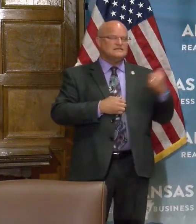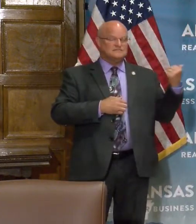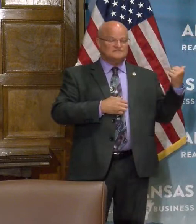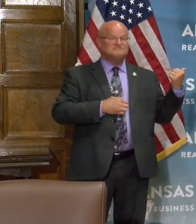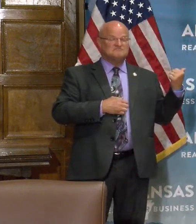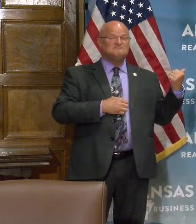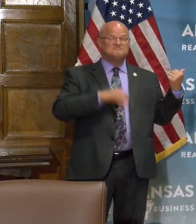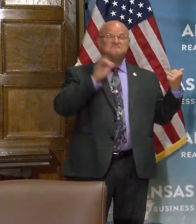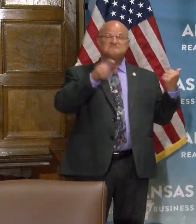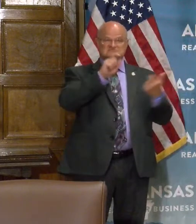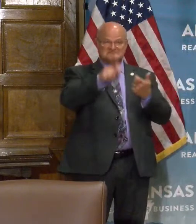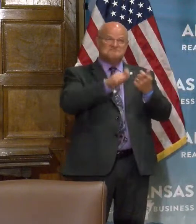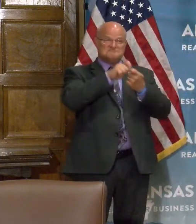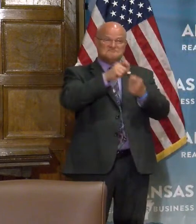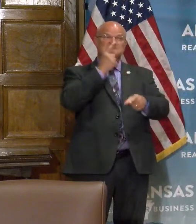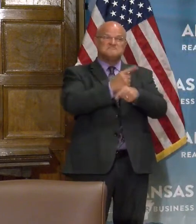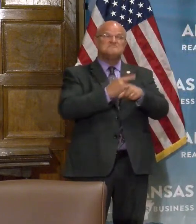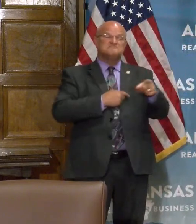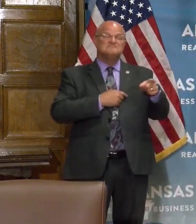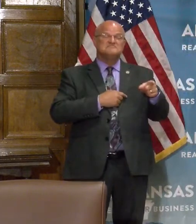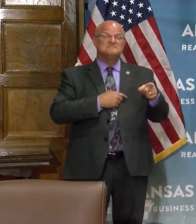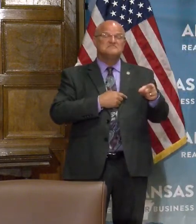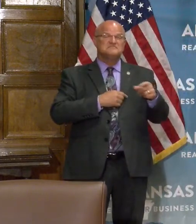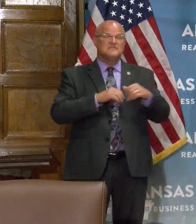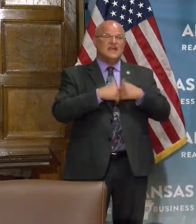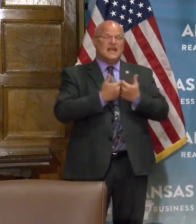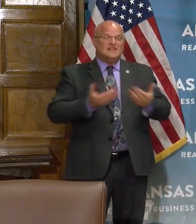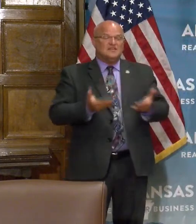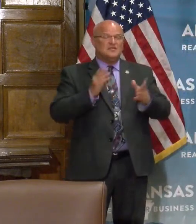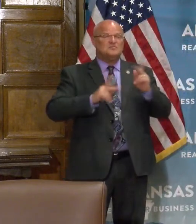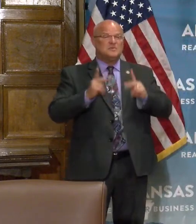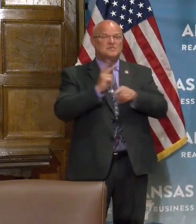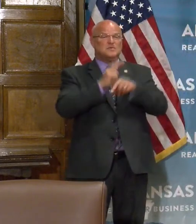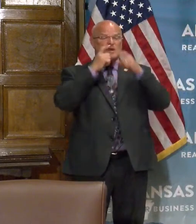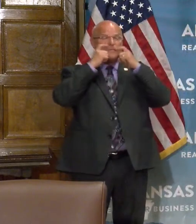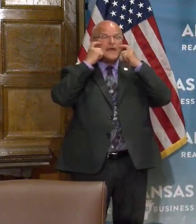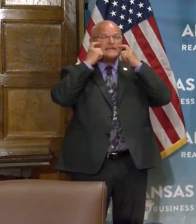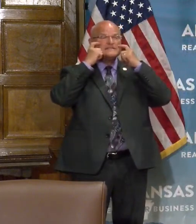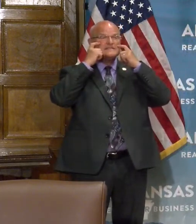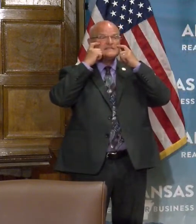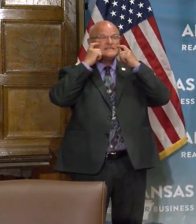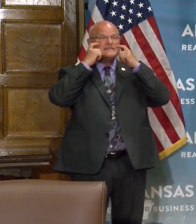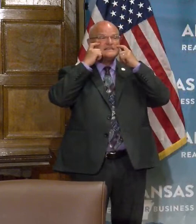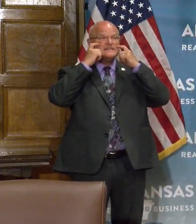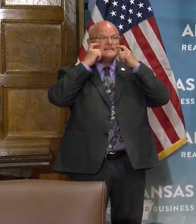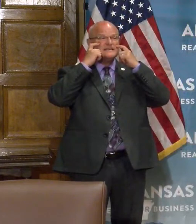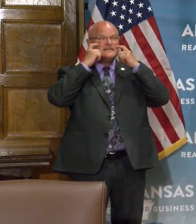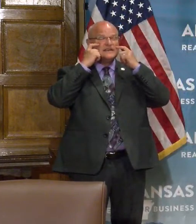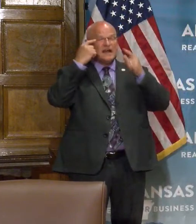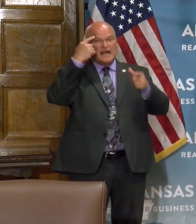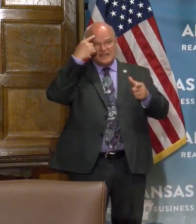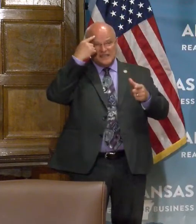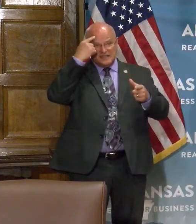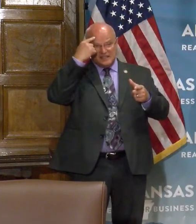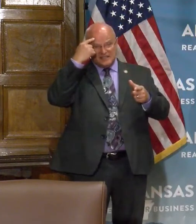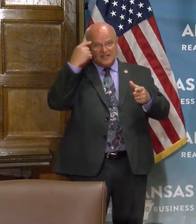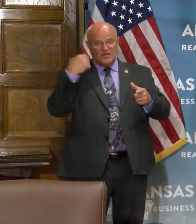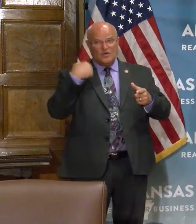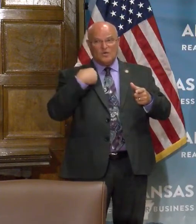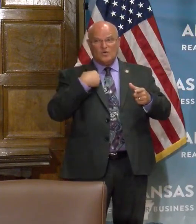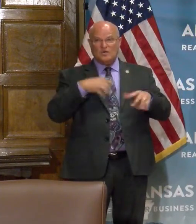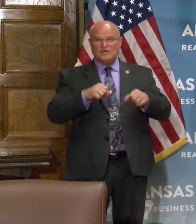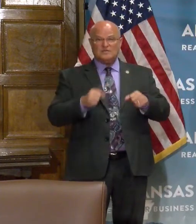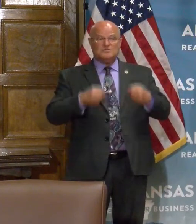that is exactly the argument. You know, how do you encourage people to wear a mask? I think we're taking it